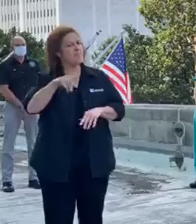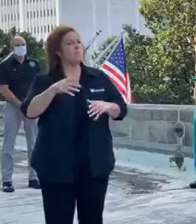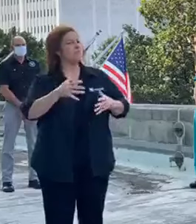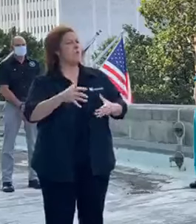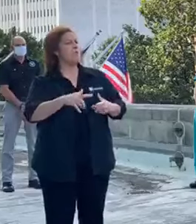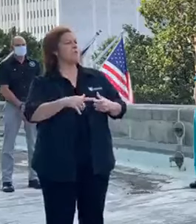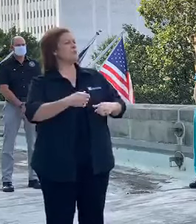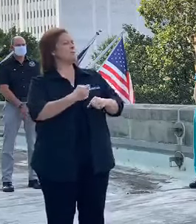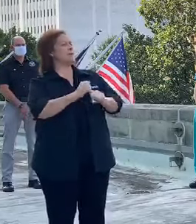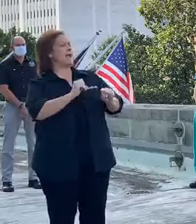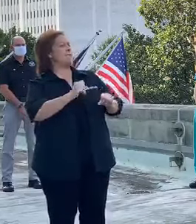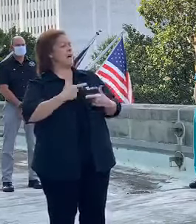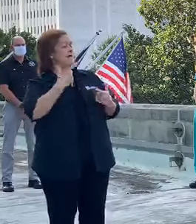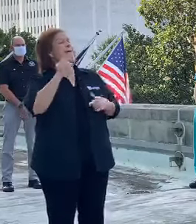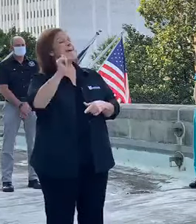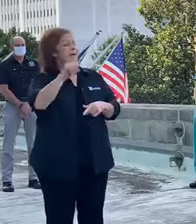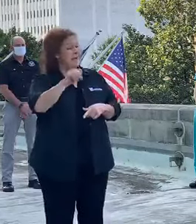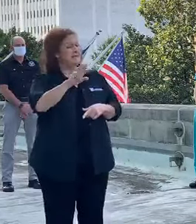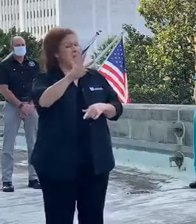Now, we've lost